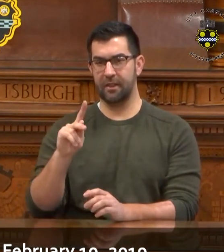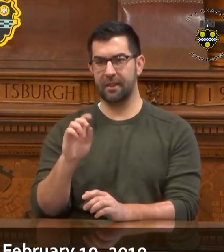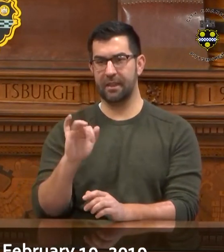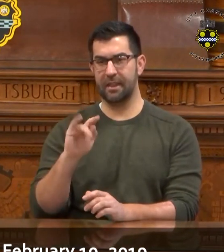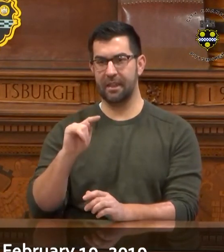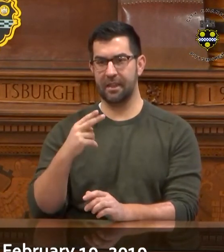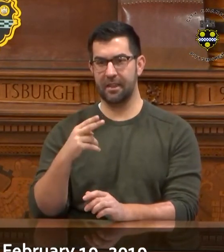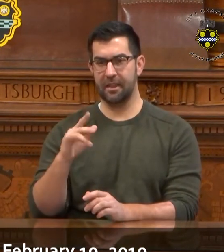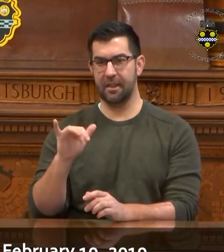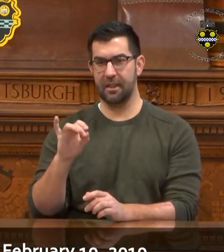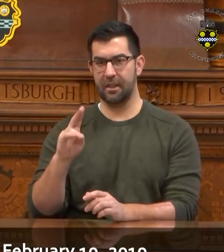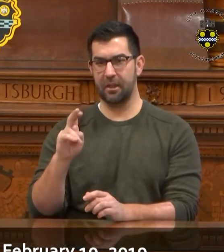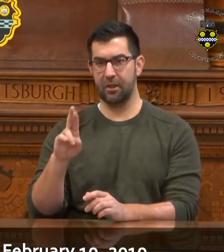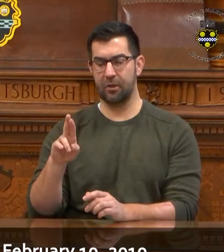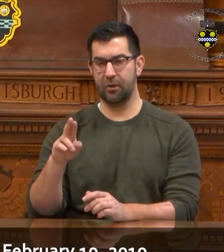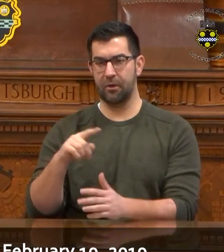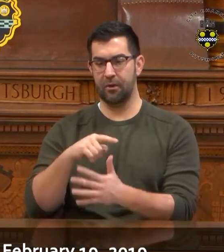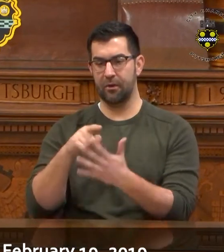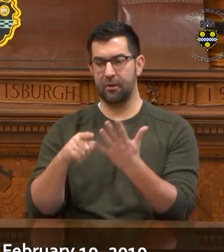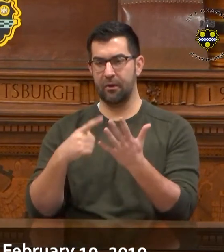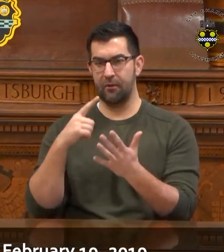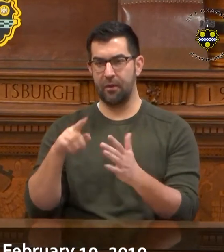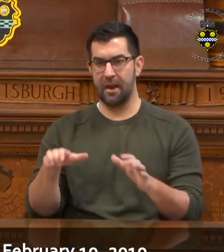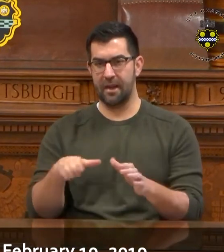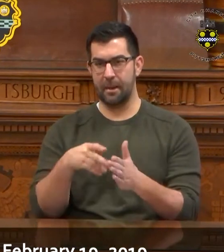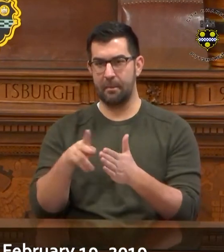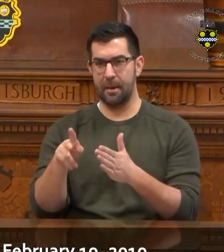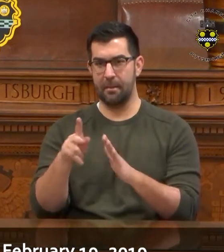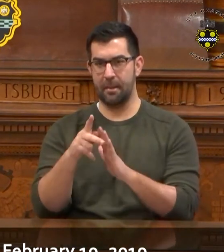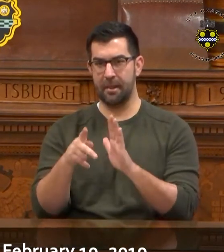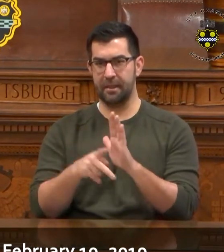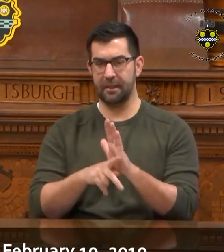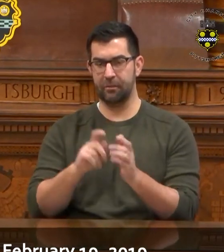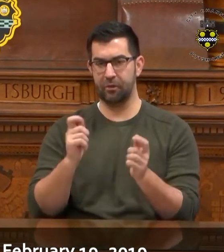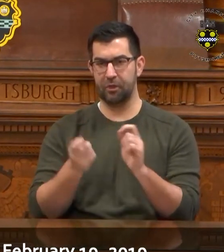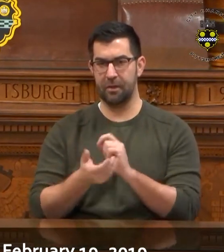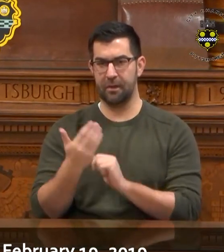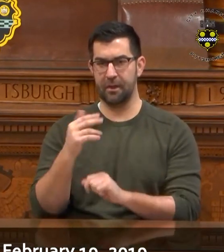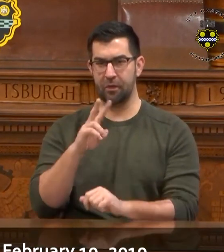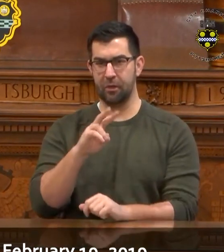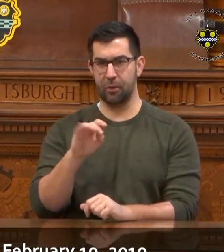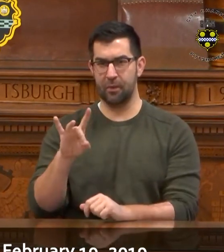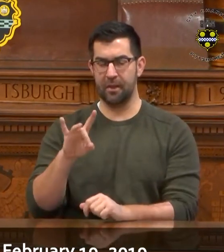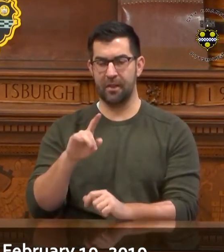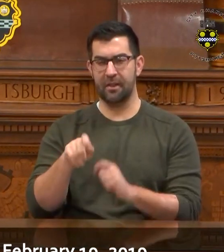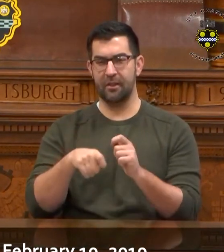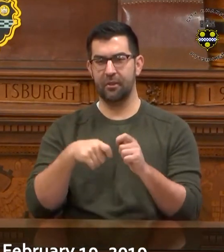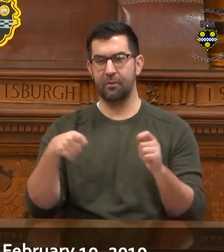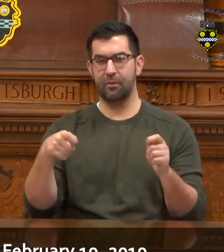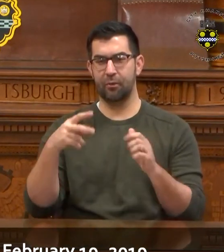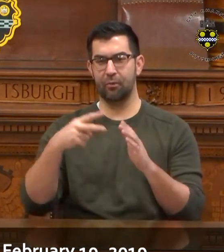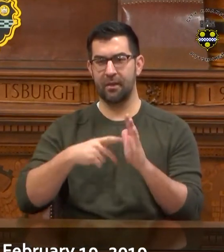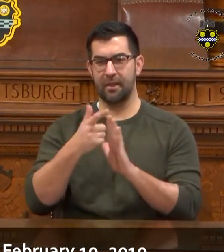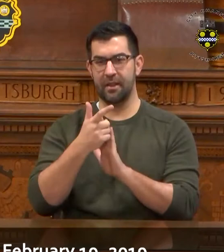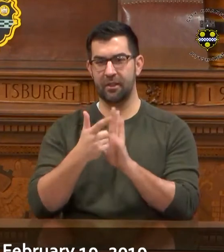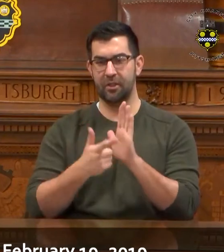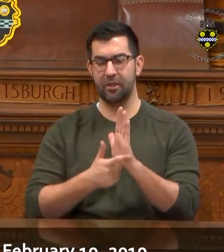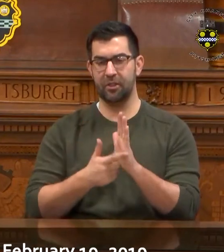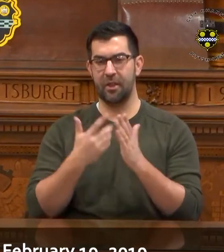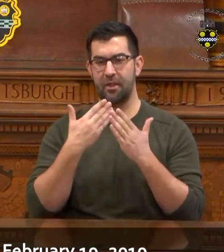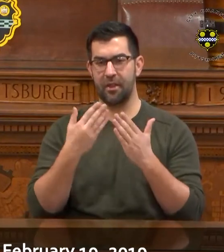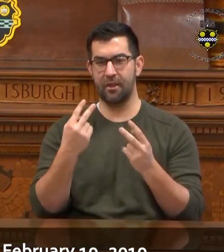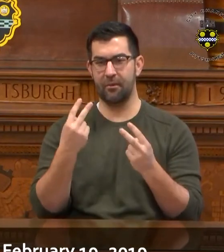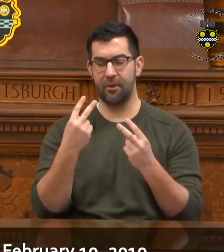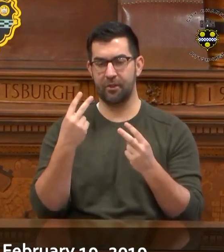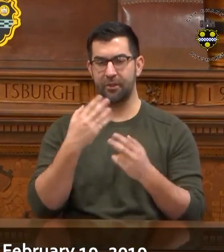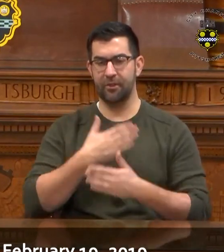Younger, per the acting pay policy revised in 2008. That concludes the reading of the legislation. Thank you